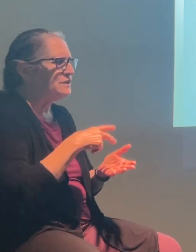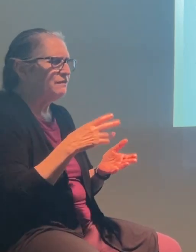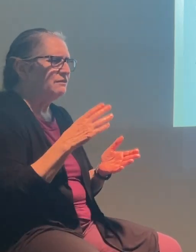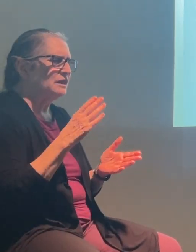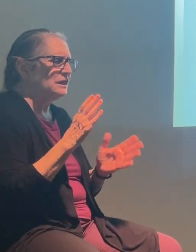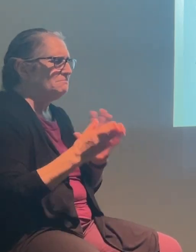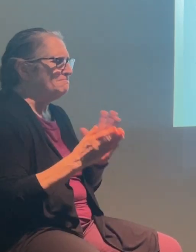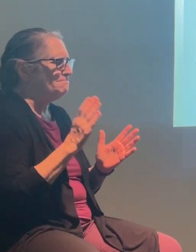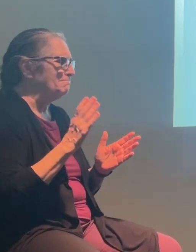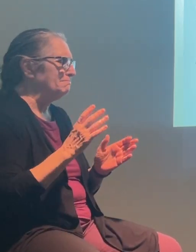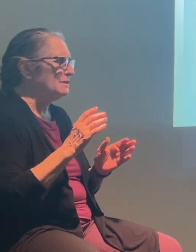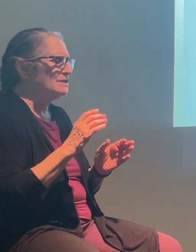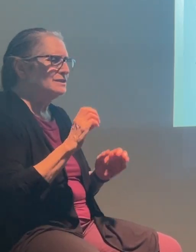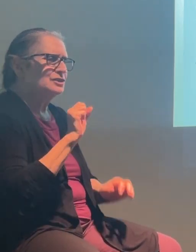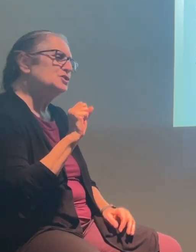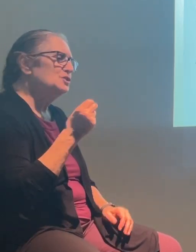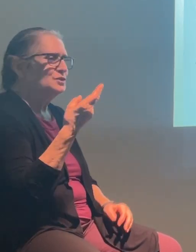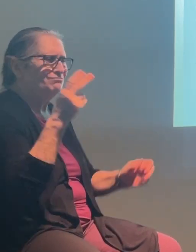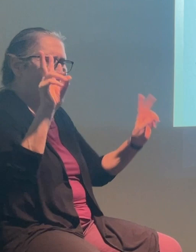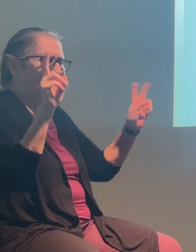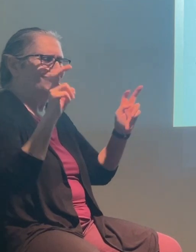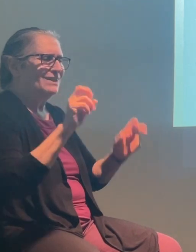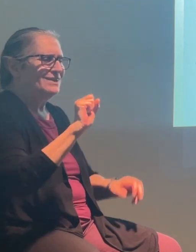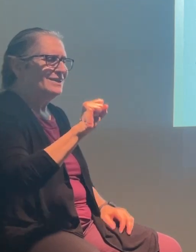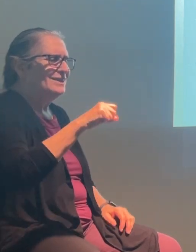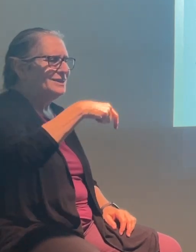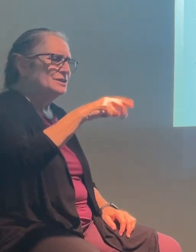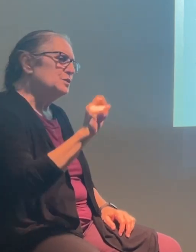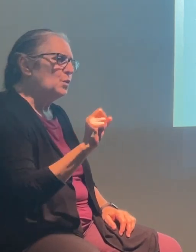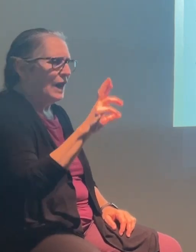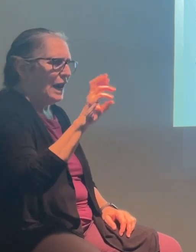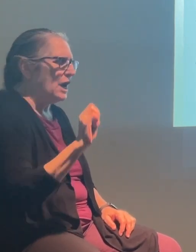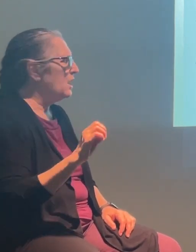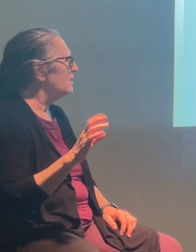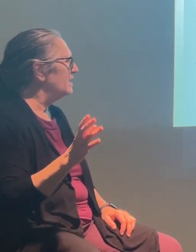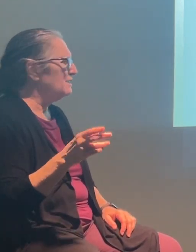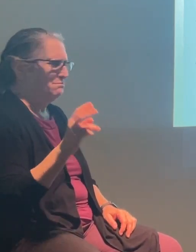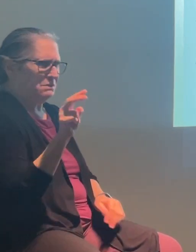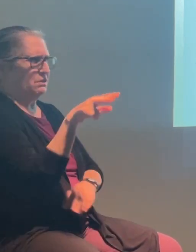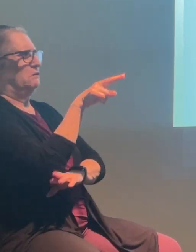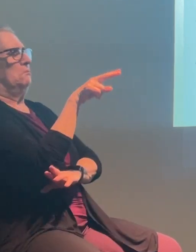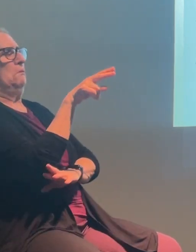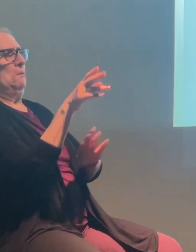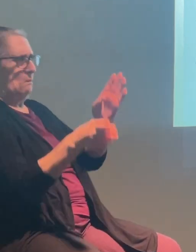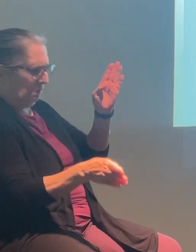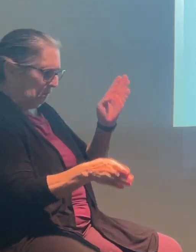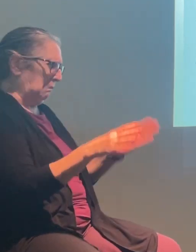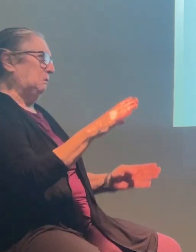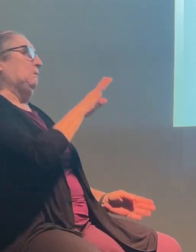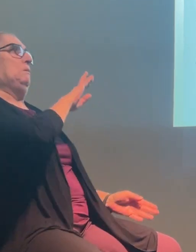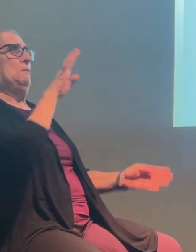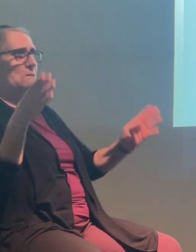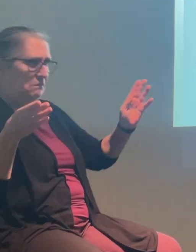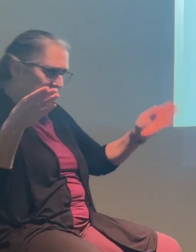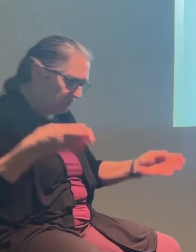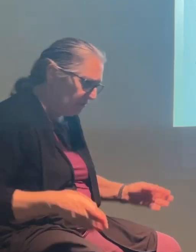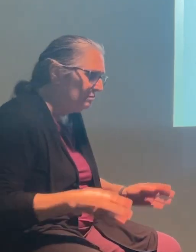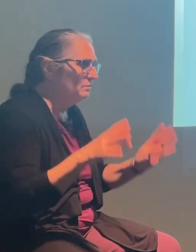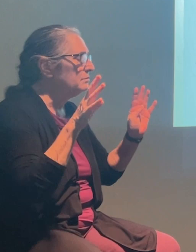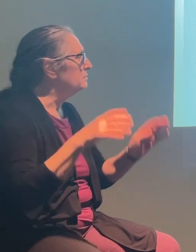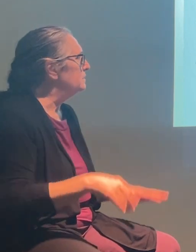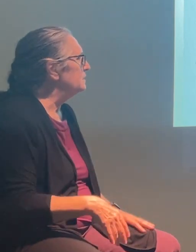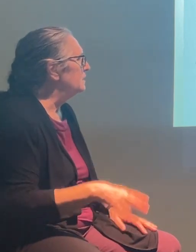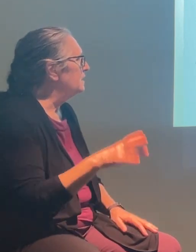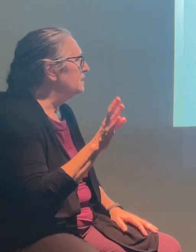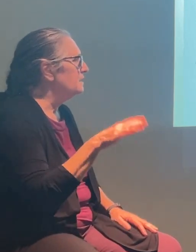century music. Some people in the audience were like, what is this? Started being, no, but this is not a